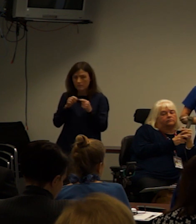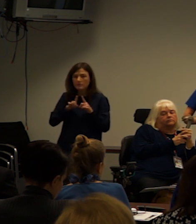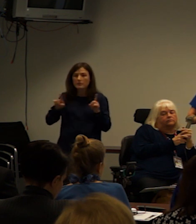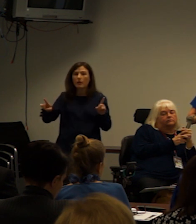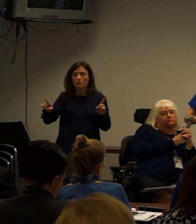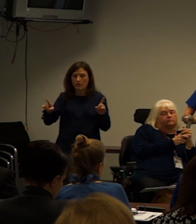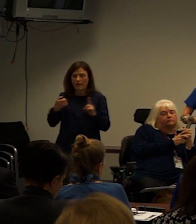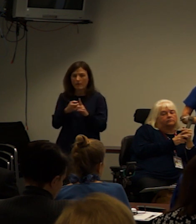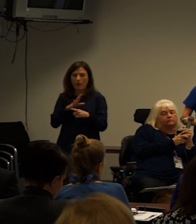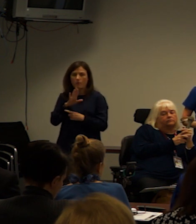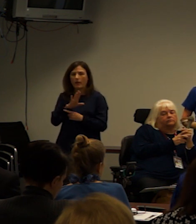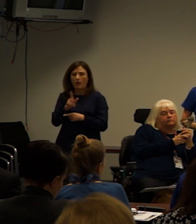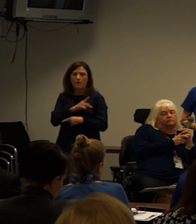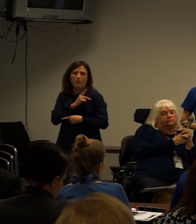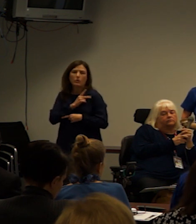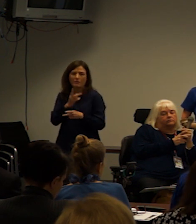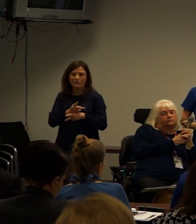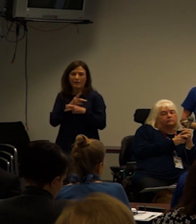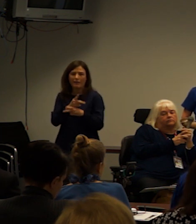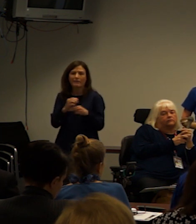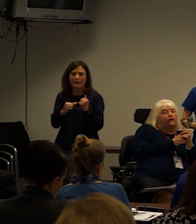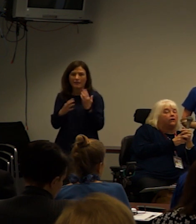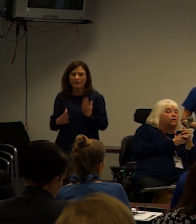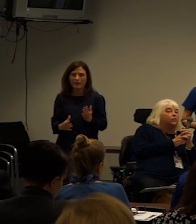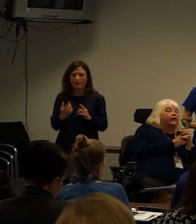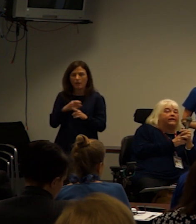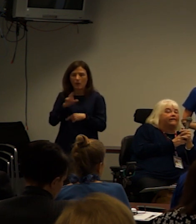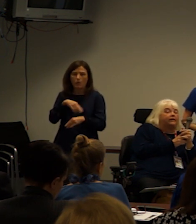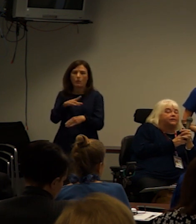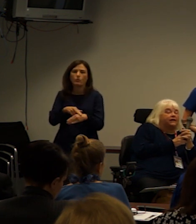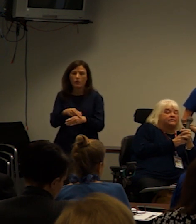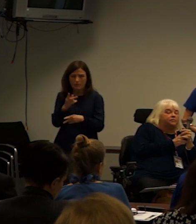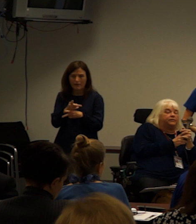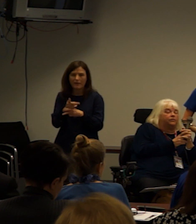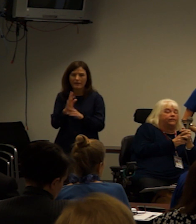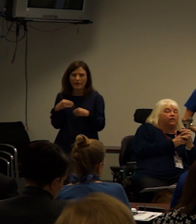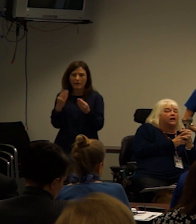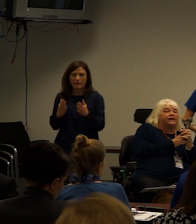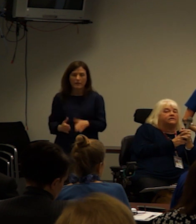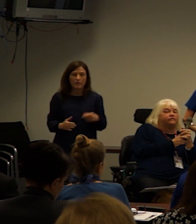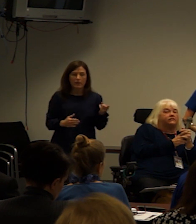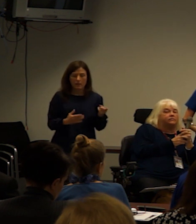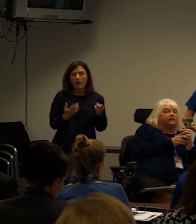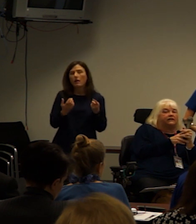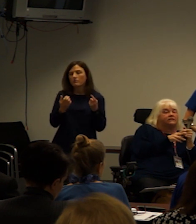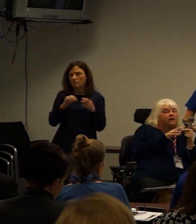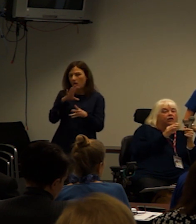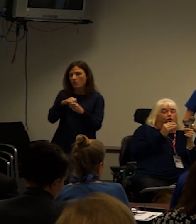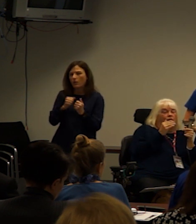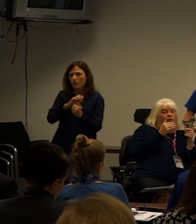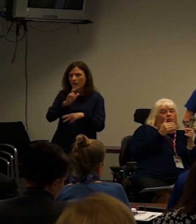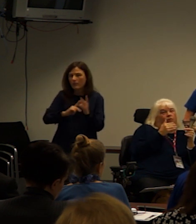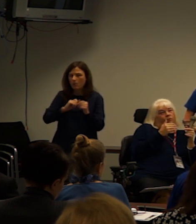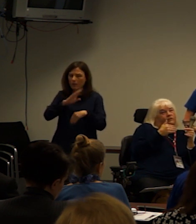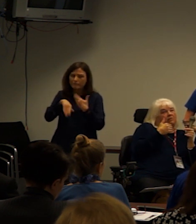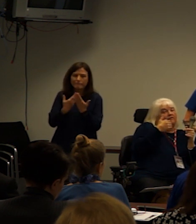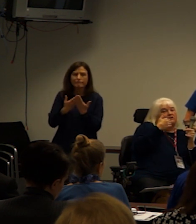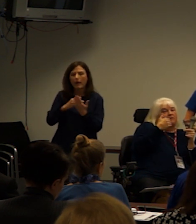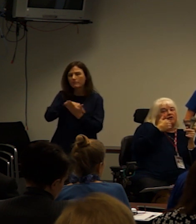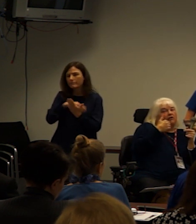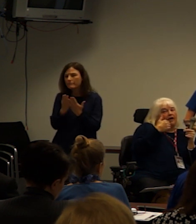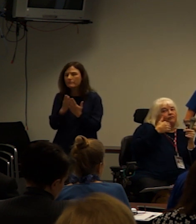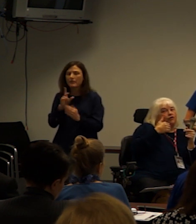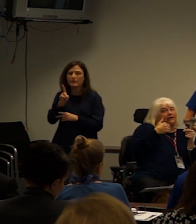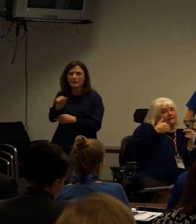separated from their typical caregivers, okay? Well, and that applies to people with all kinds of disabilities. Mm-hmm. Some